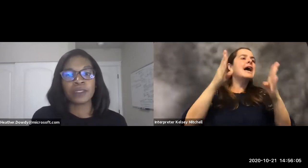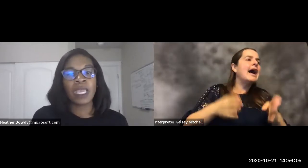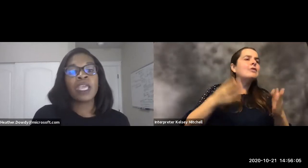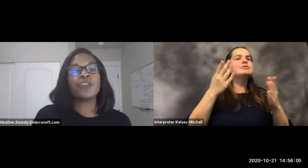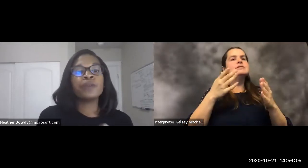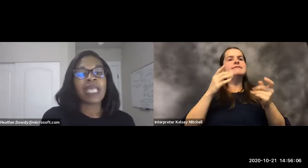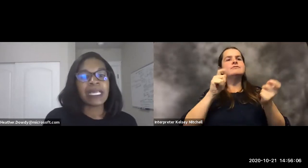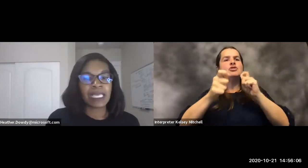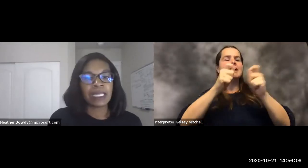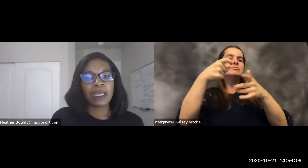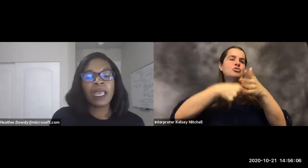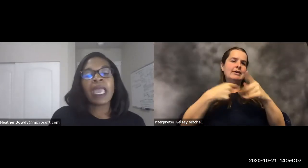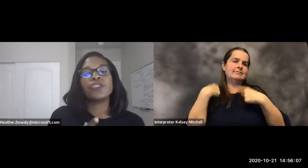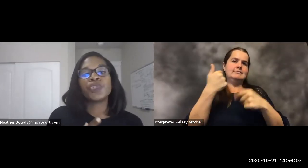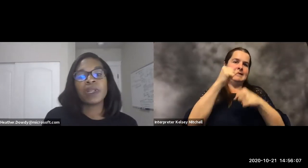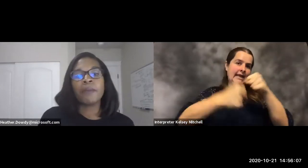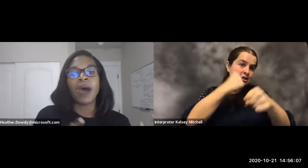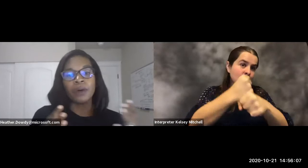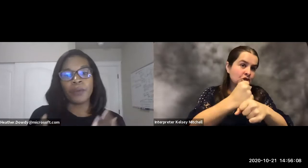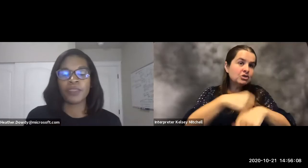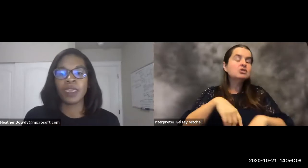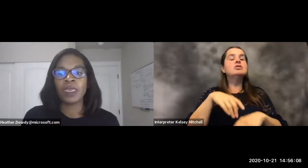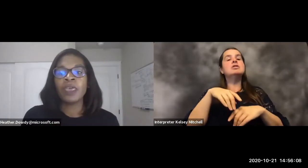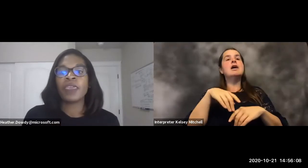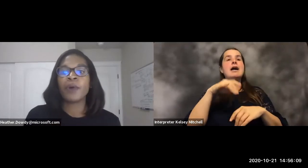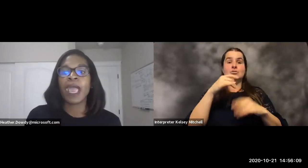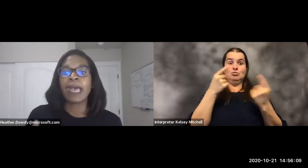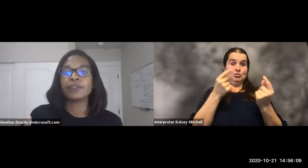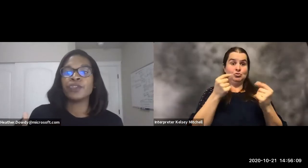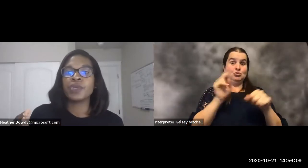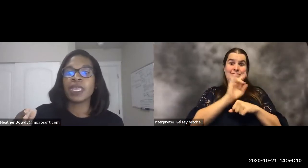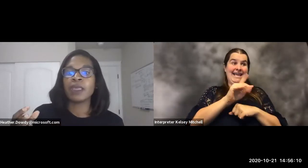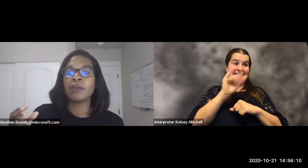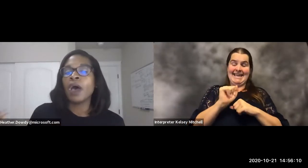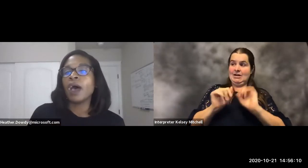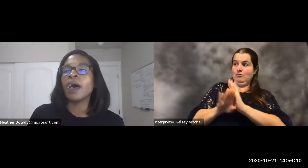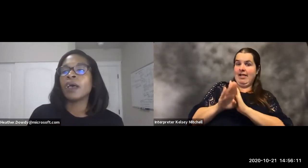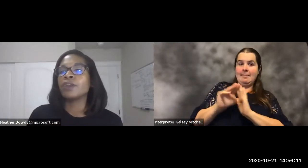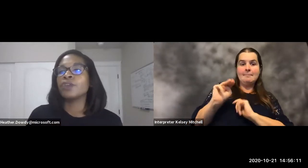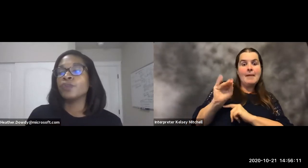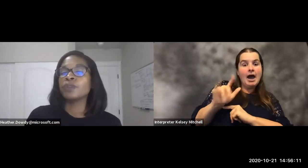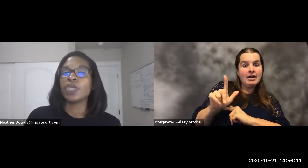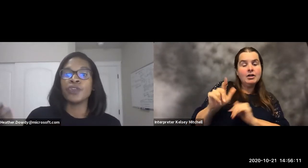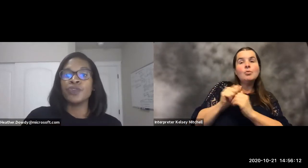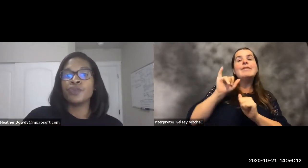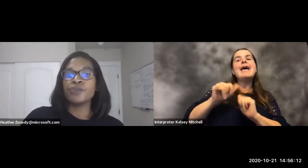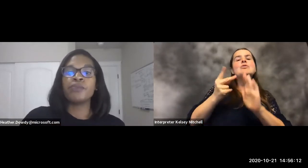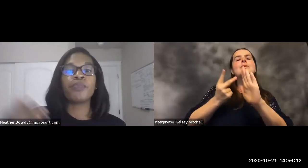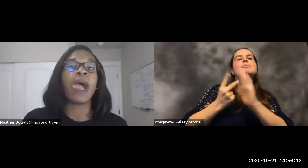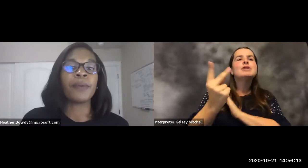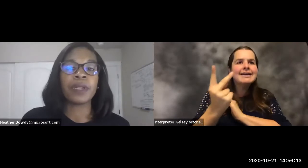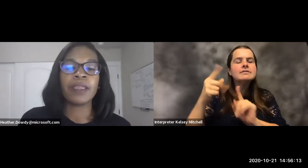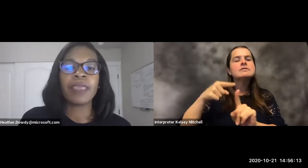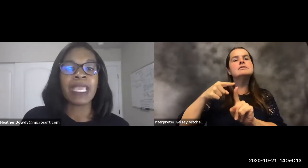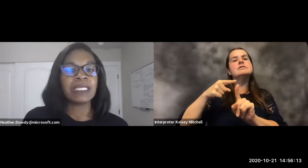over 10 years, use that data and train a model with it, then perhaps you can use a